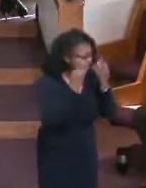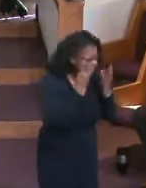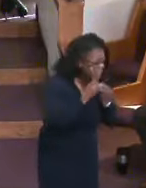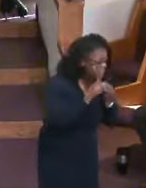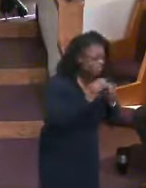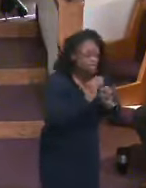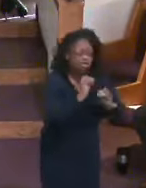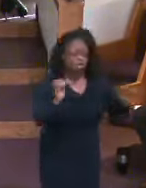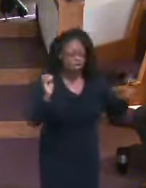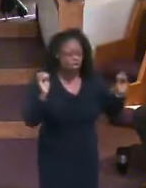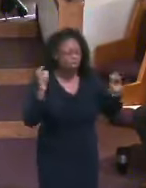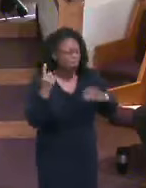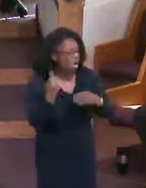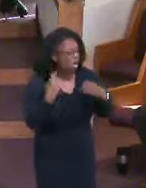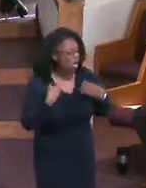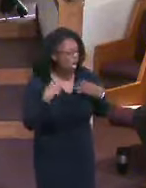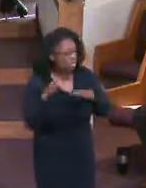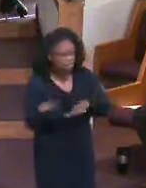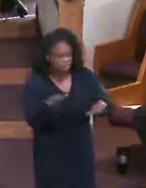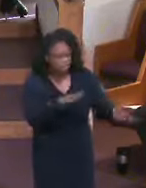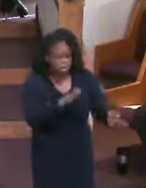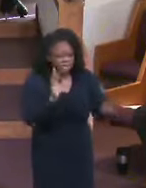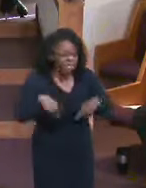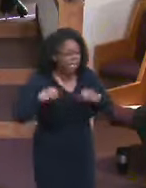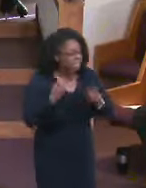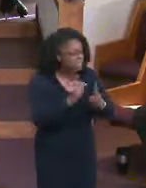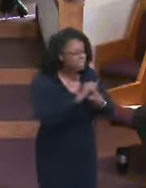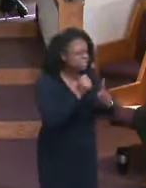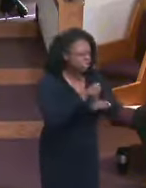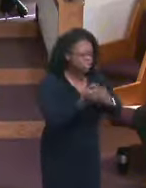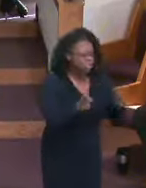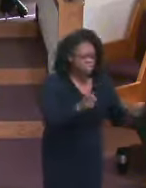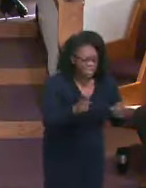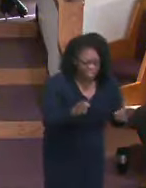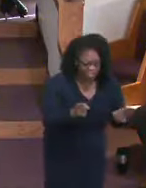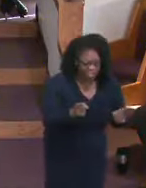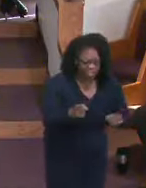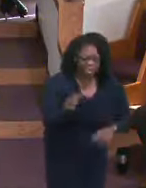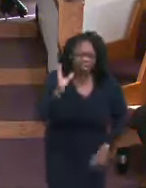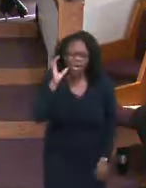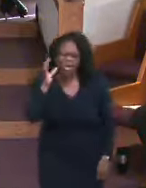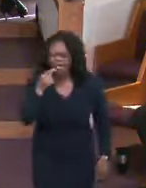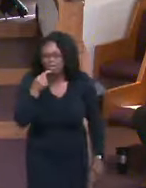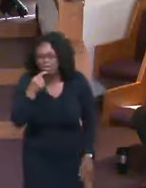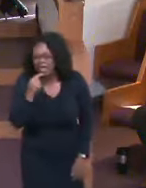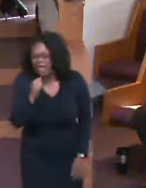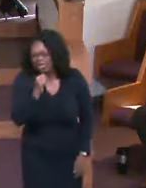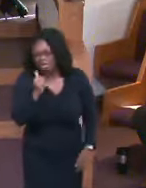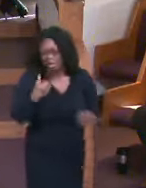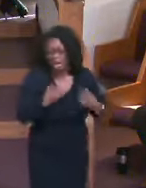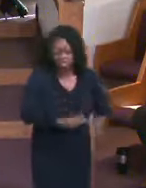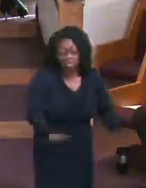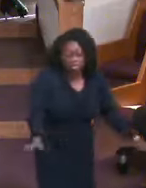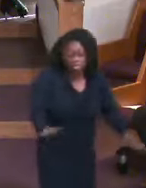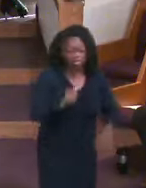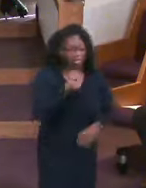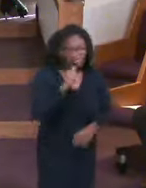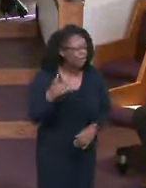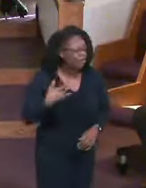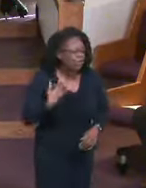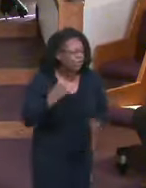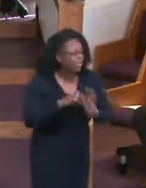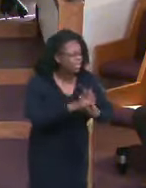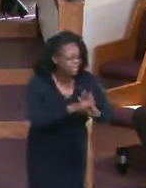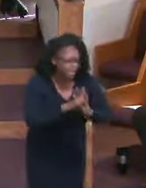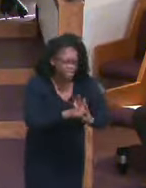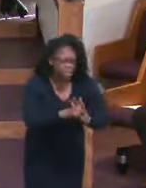rest until their situation has been handled. Well, I hear you saying, Dr. D, I don't have any children, so I don't feel that example. Well,